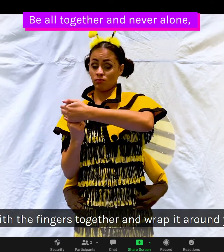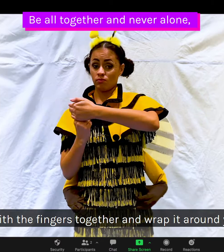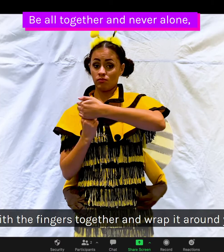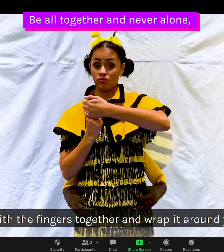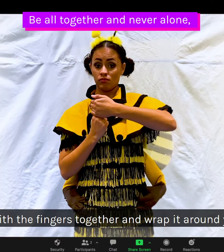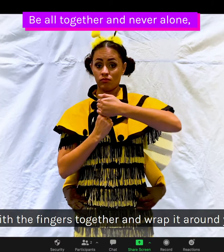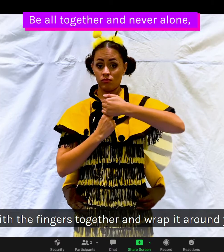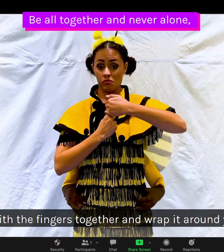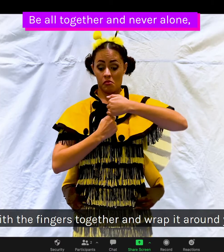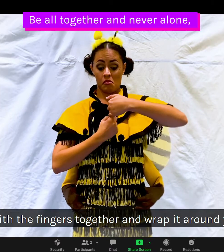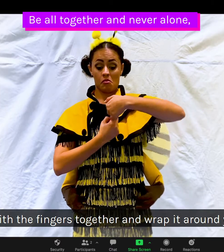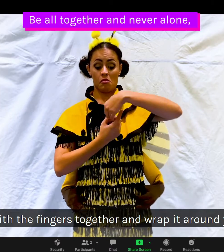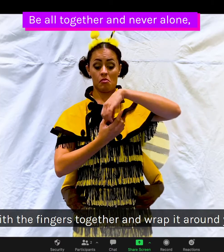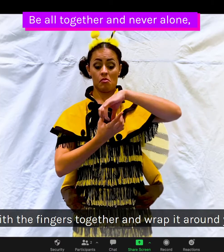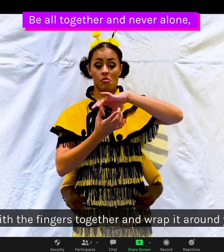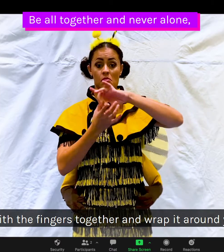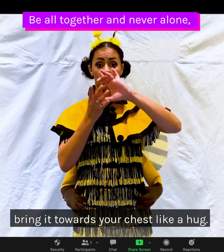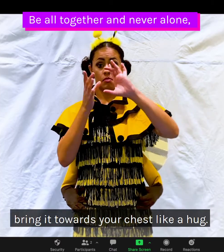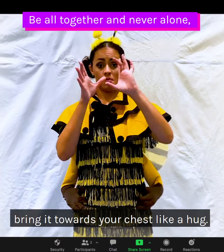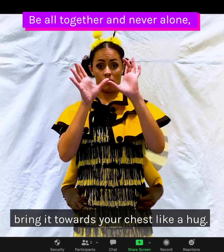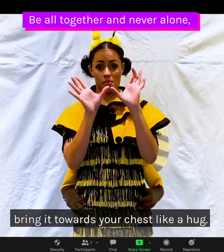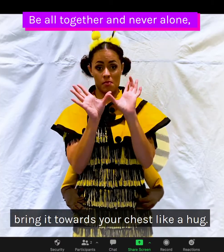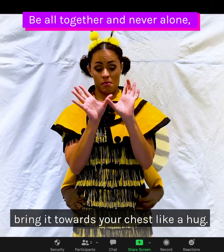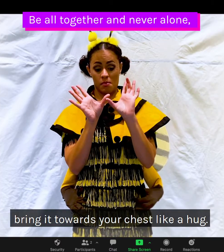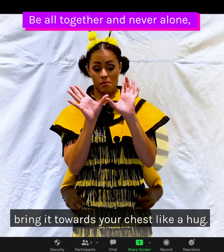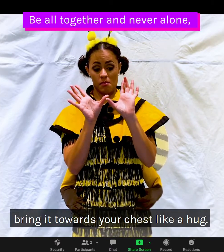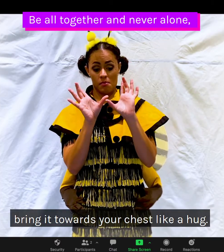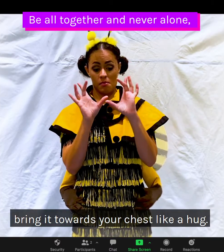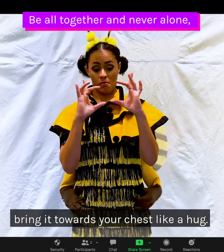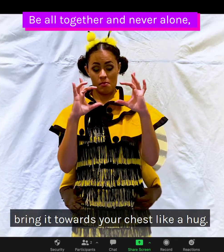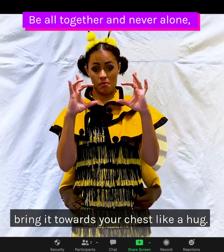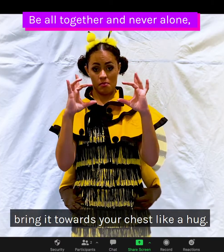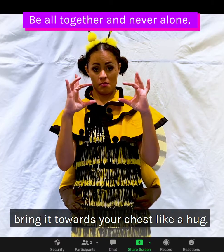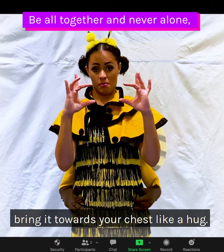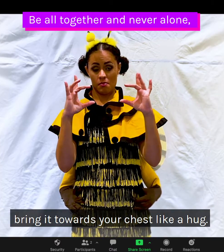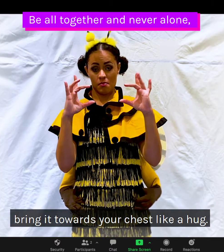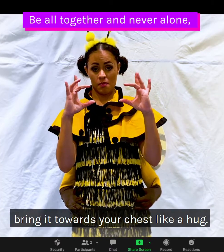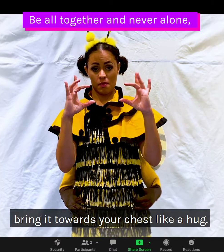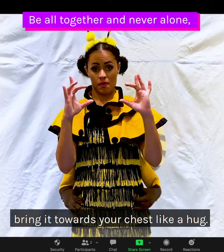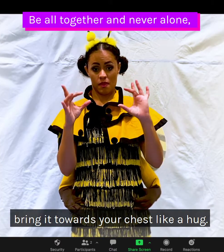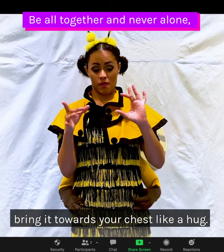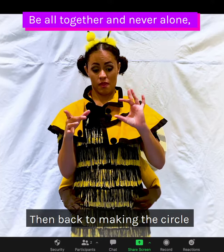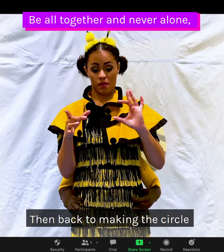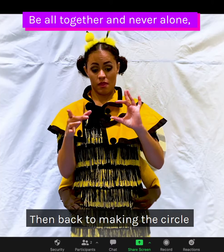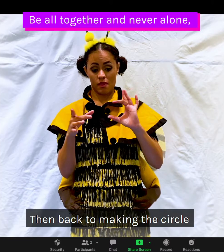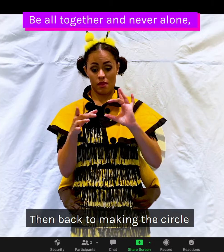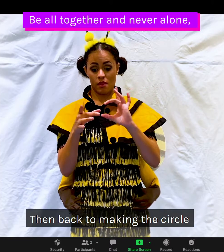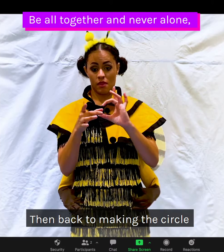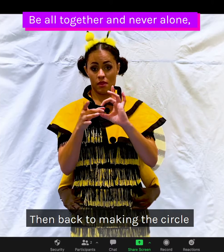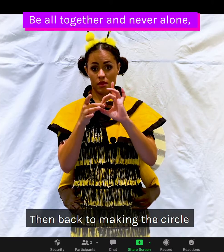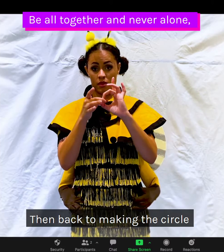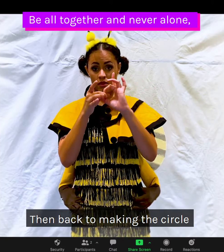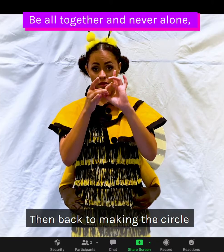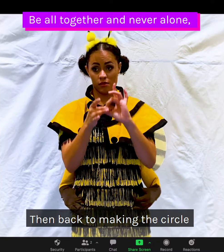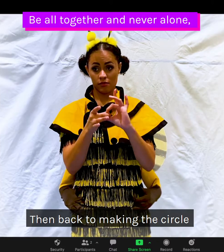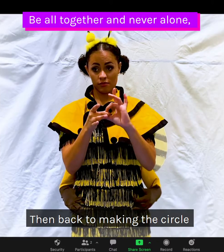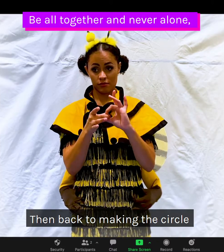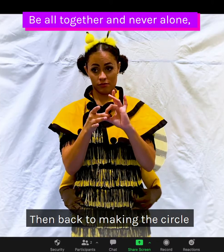and wrap it round your right hand. Bring it towards your chest like a hug. Then back to making